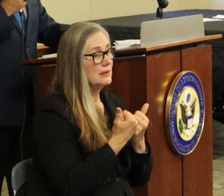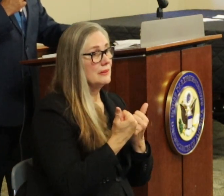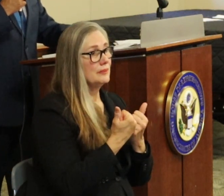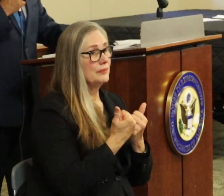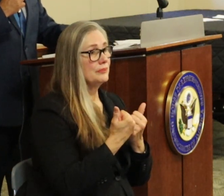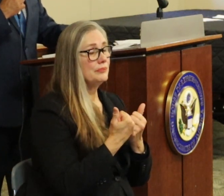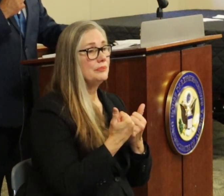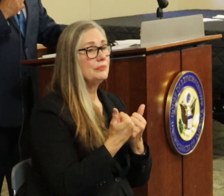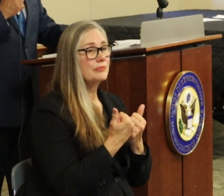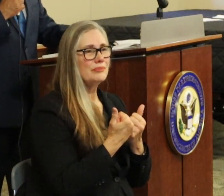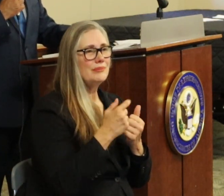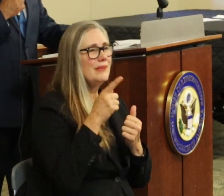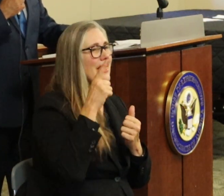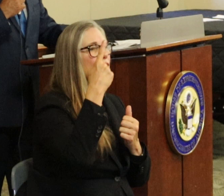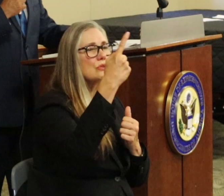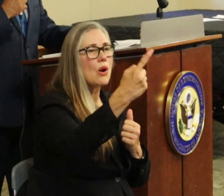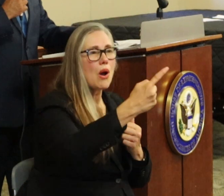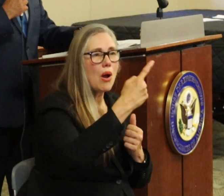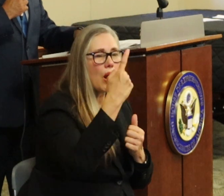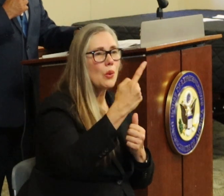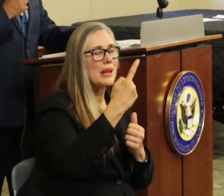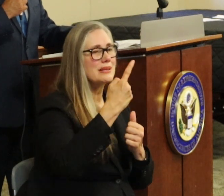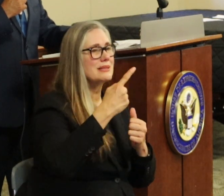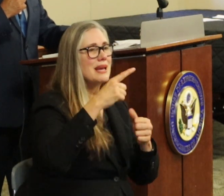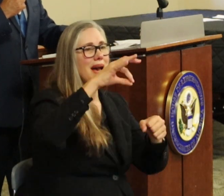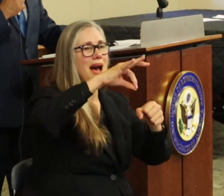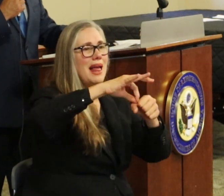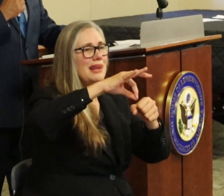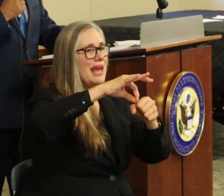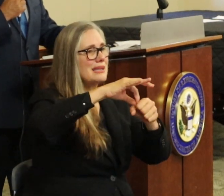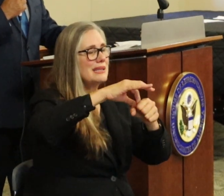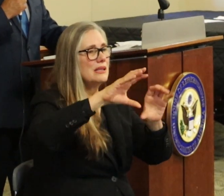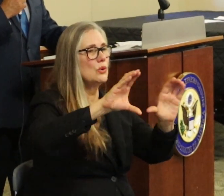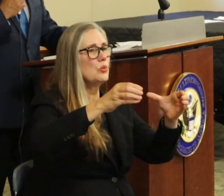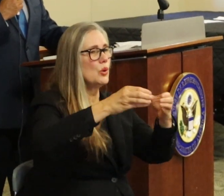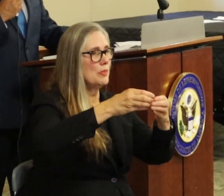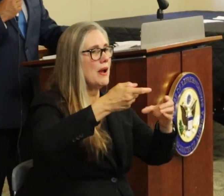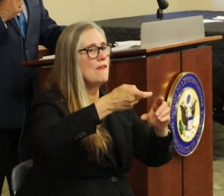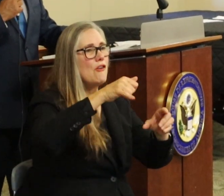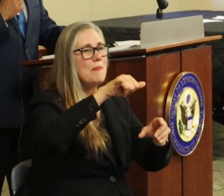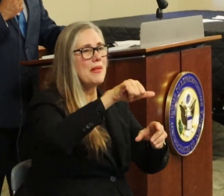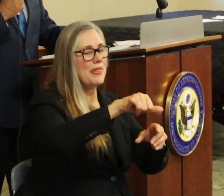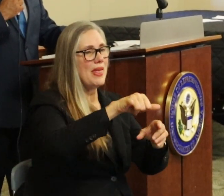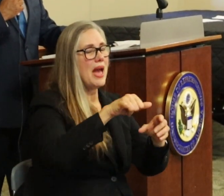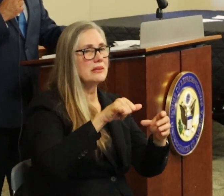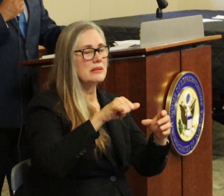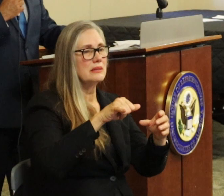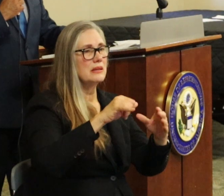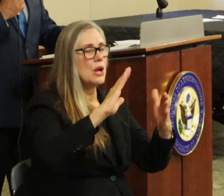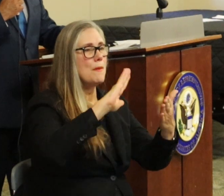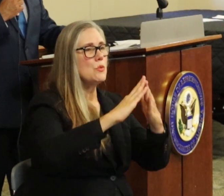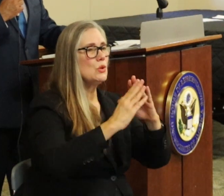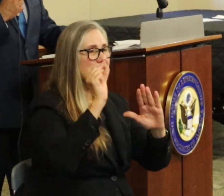always an elected body of a special district or municipality that controls and has